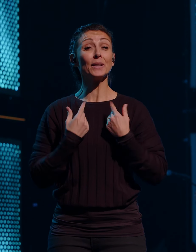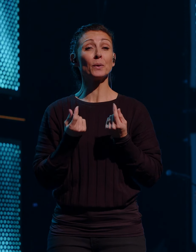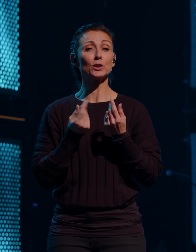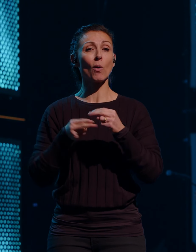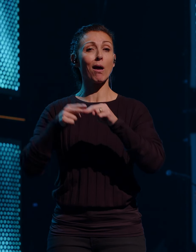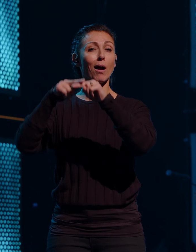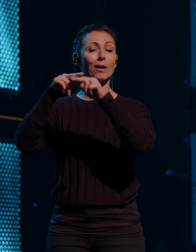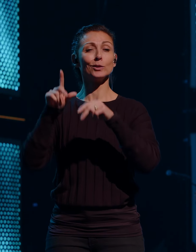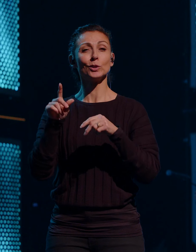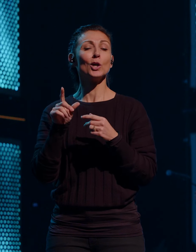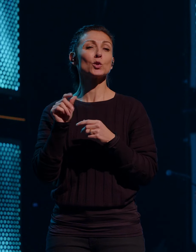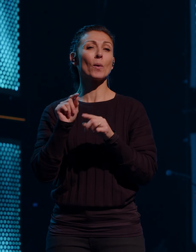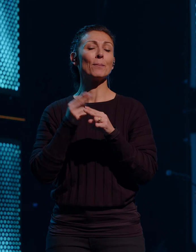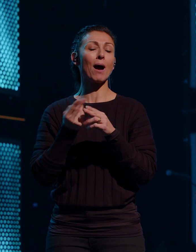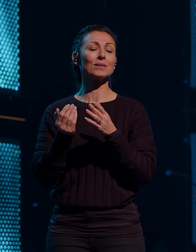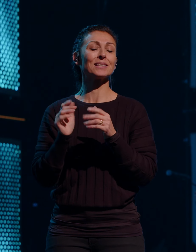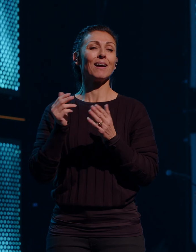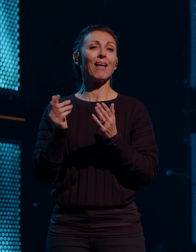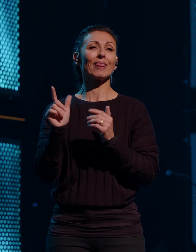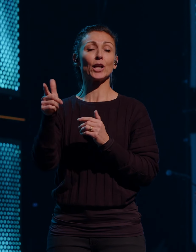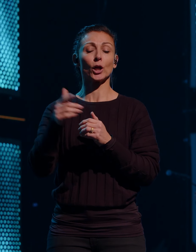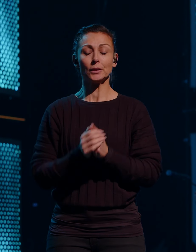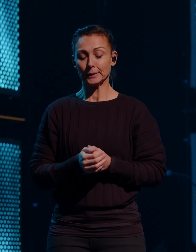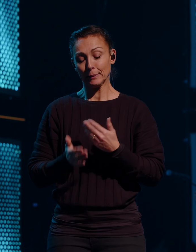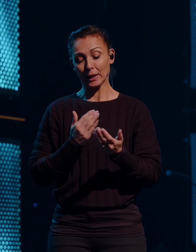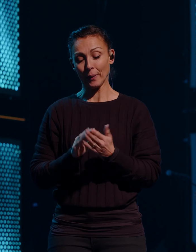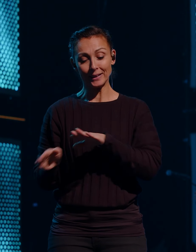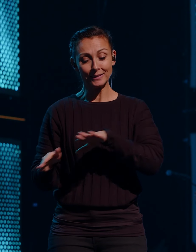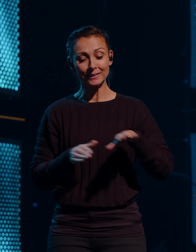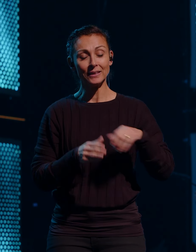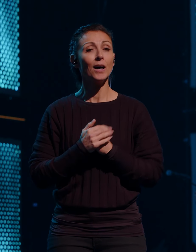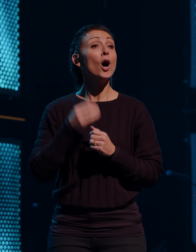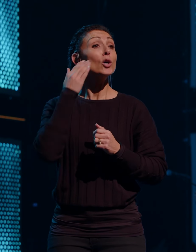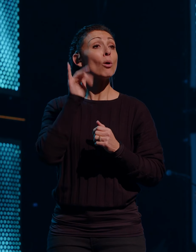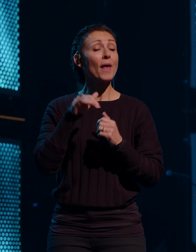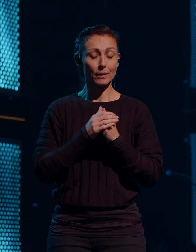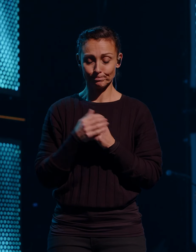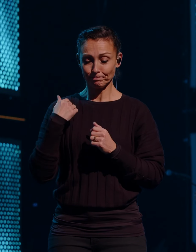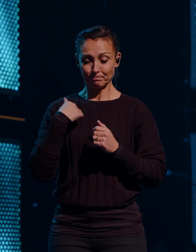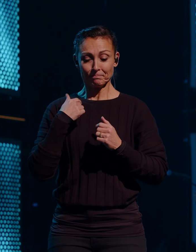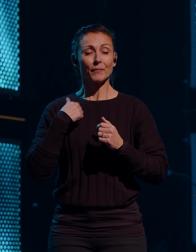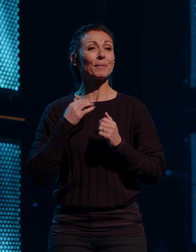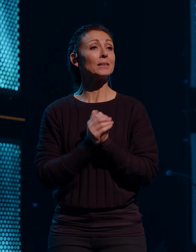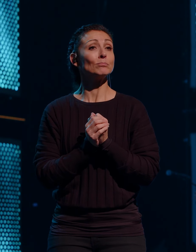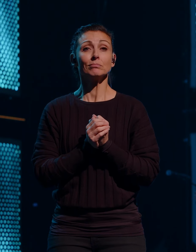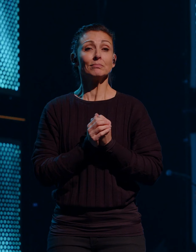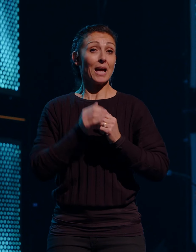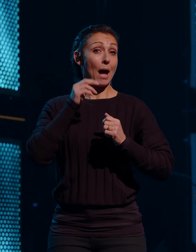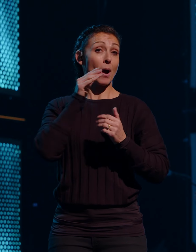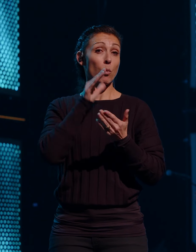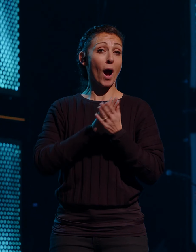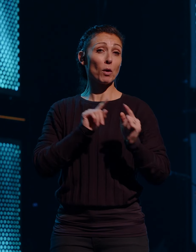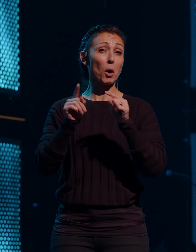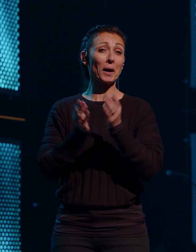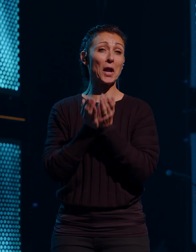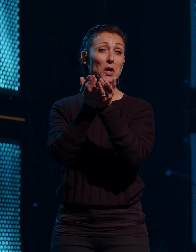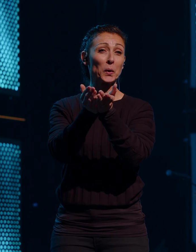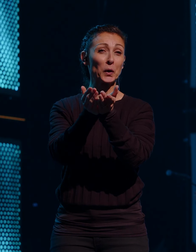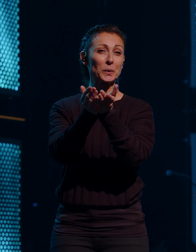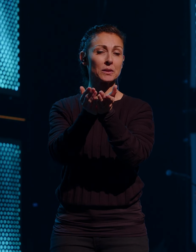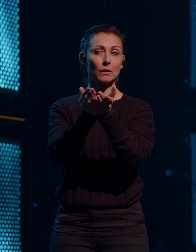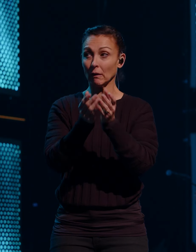worth it to take kids on a cruise? Yes. We'll make it worth it if we do. I'll eat so much from that buffet. I am